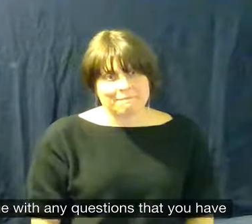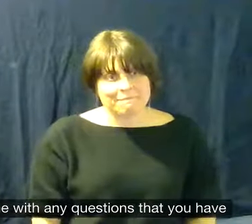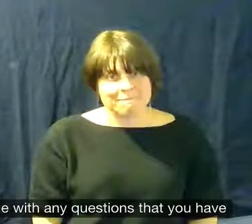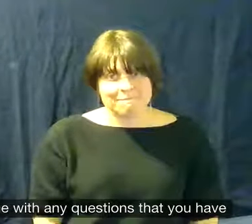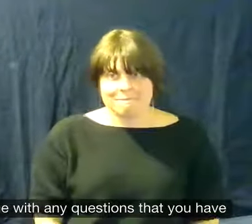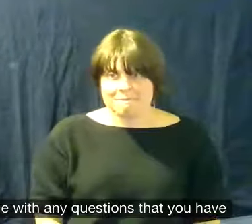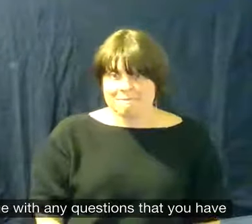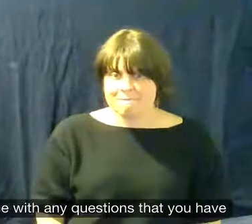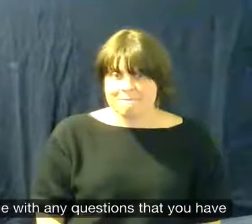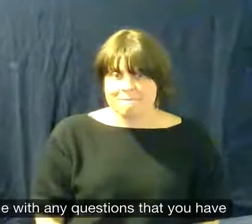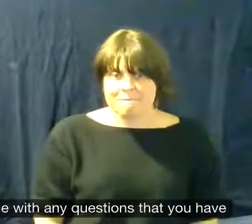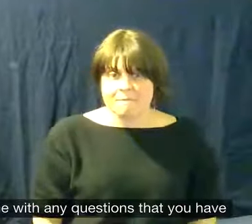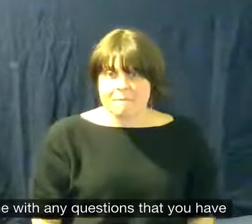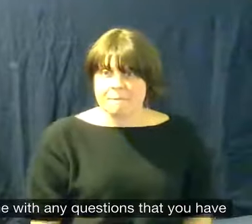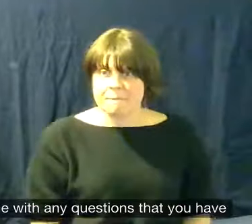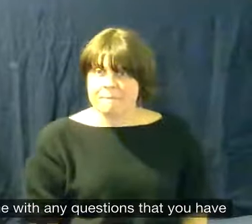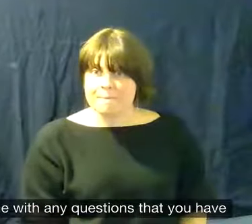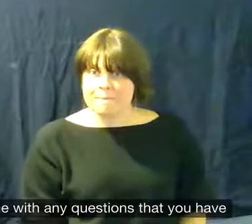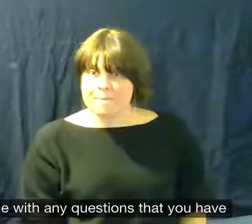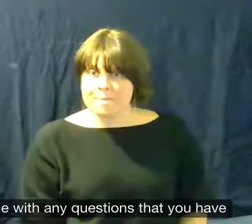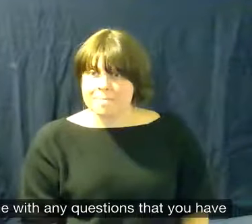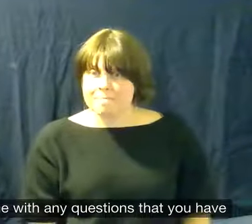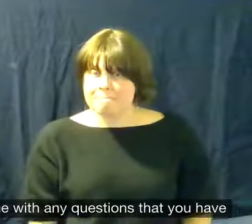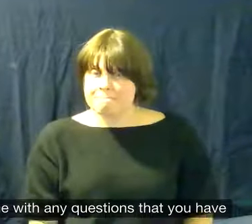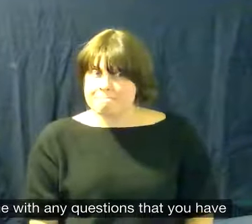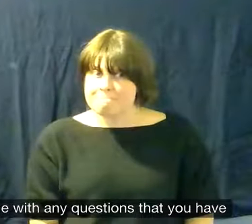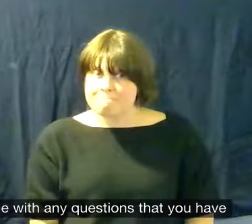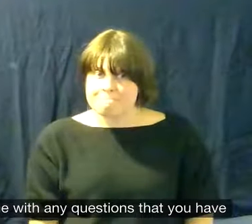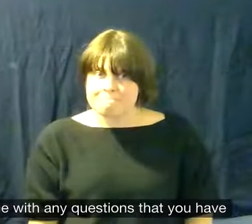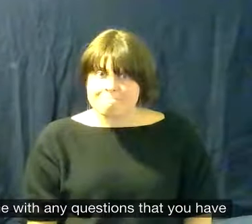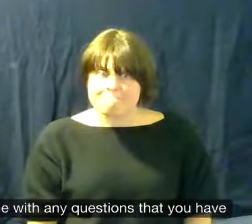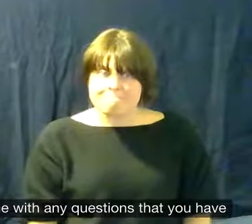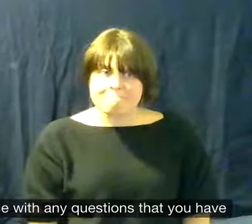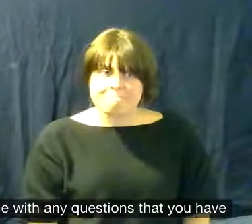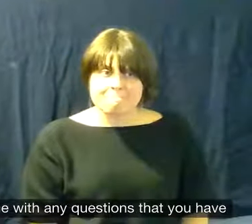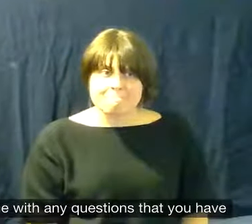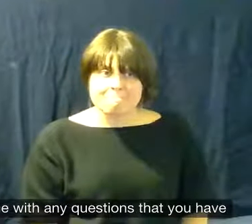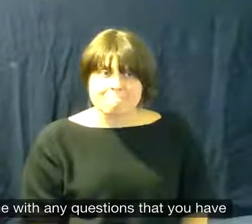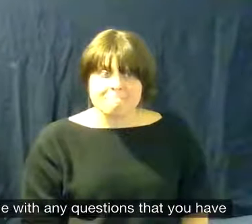Okay. I guess they're going to sign up if they want to start the program.